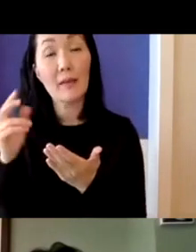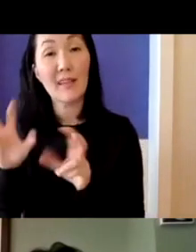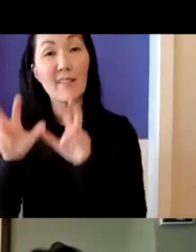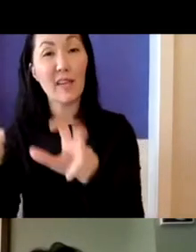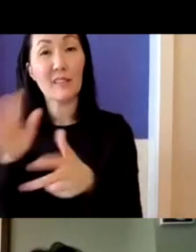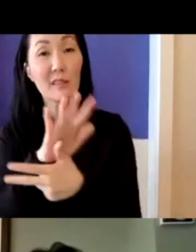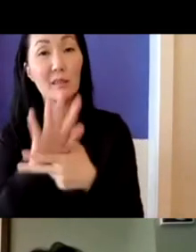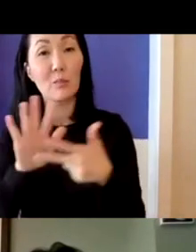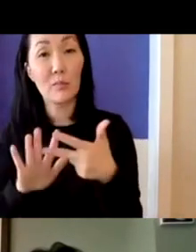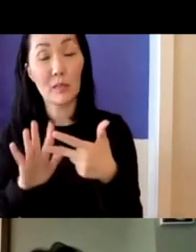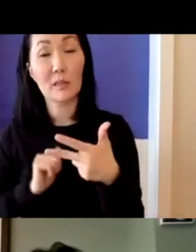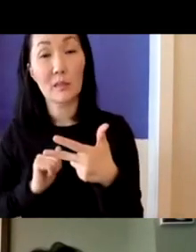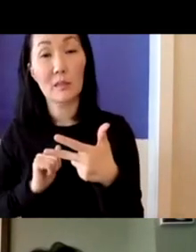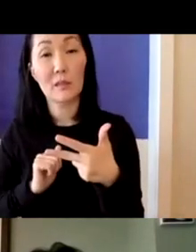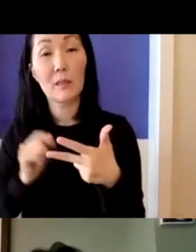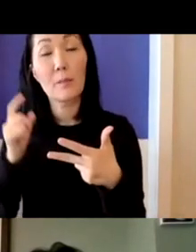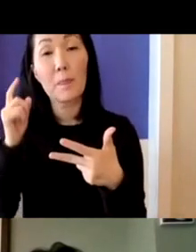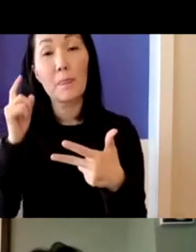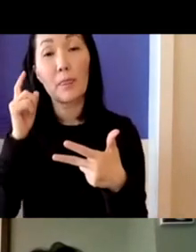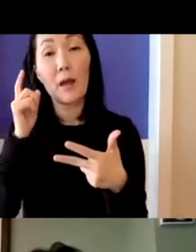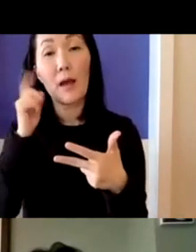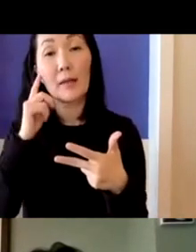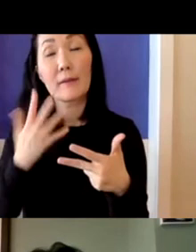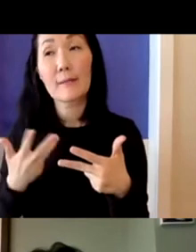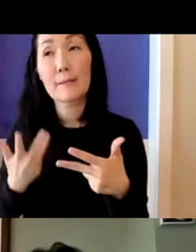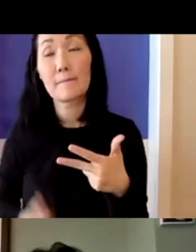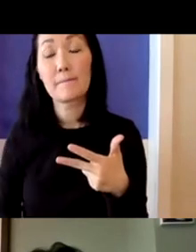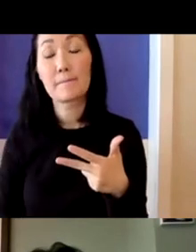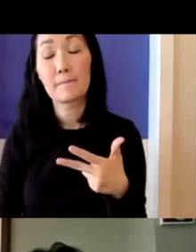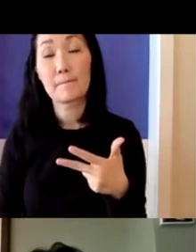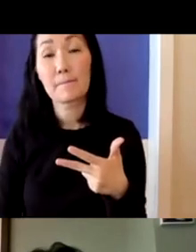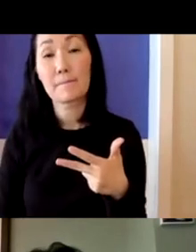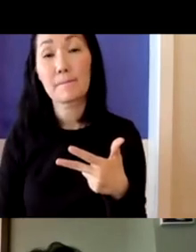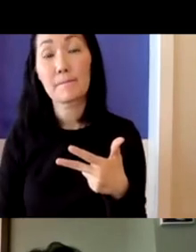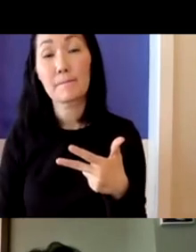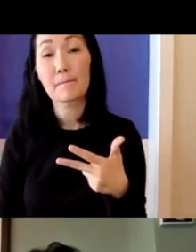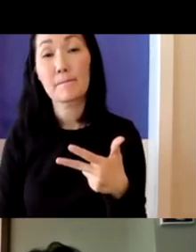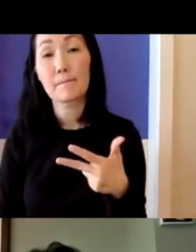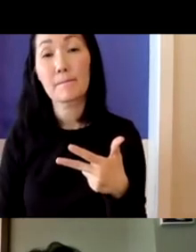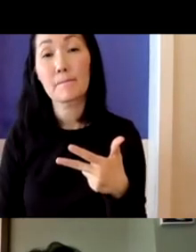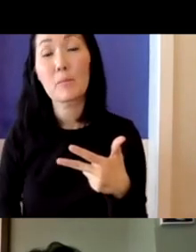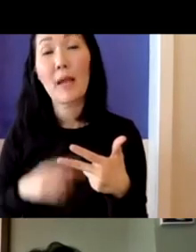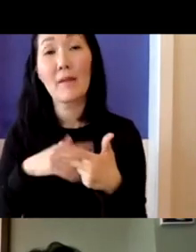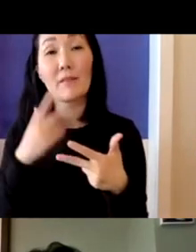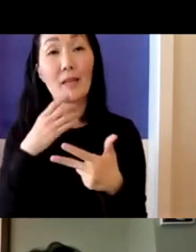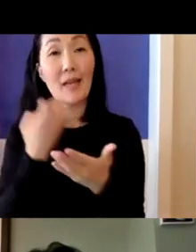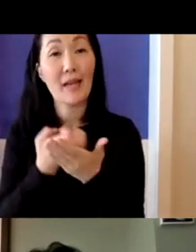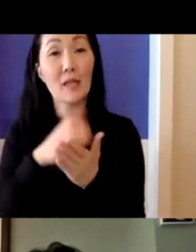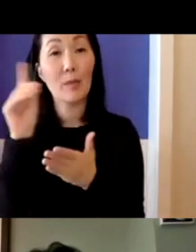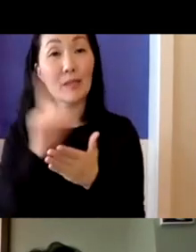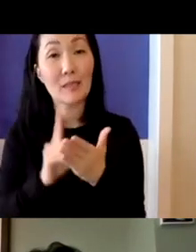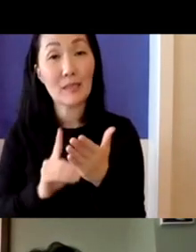think engaging in this concept of constructive generative economic design